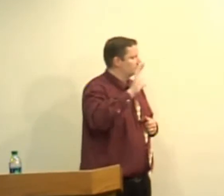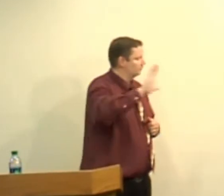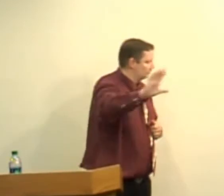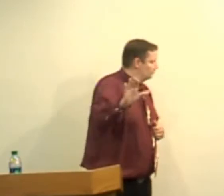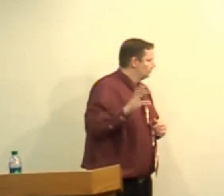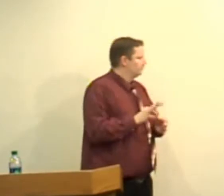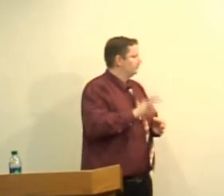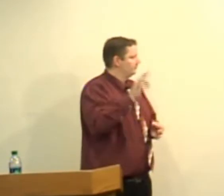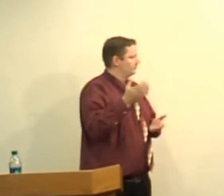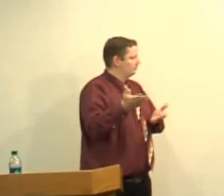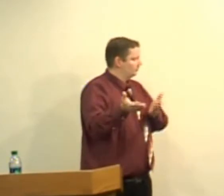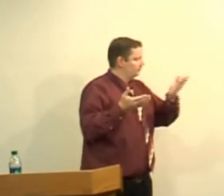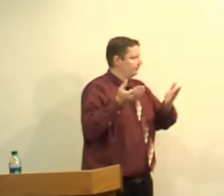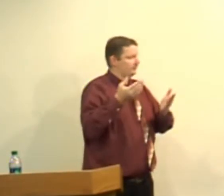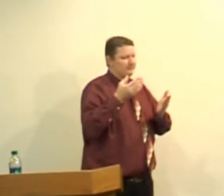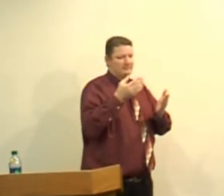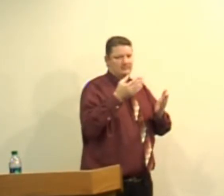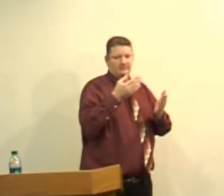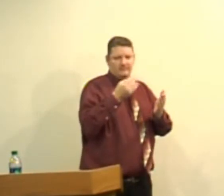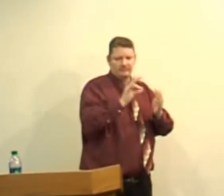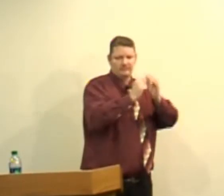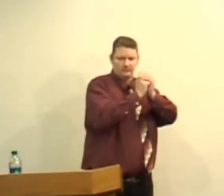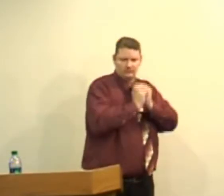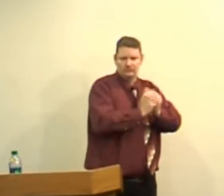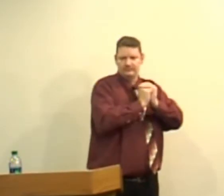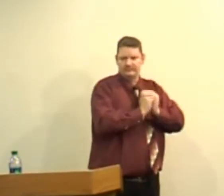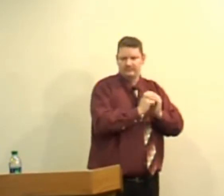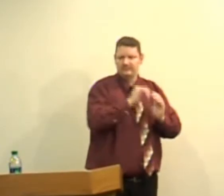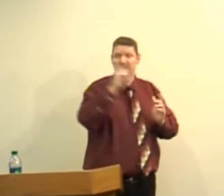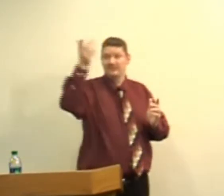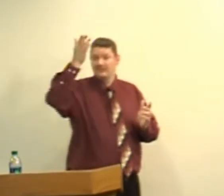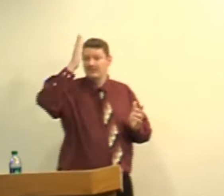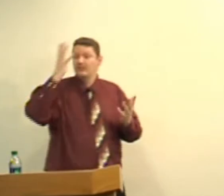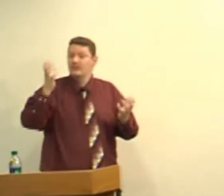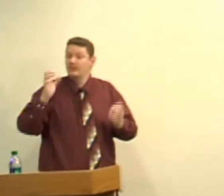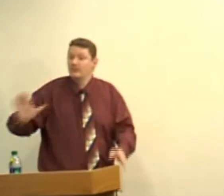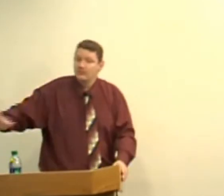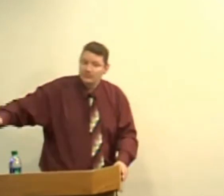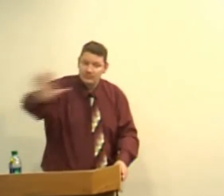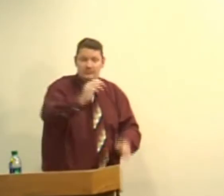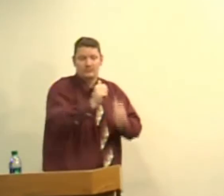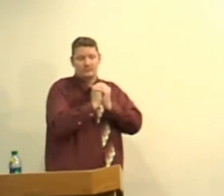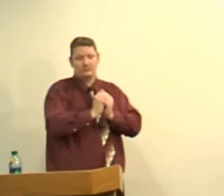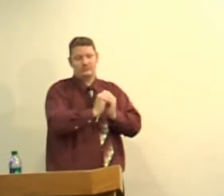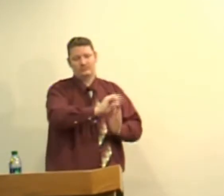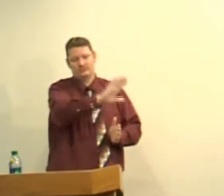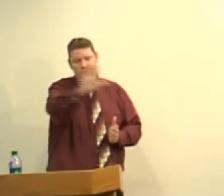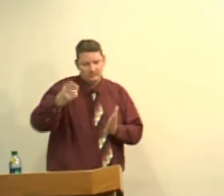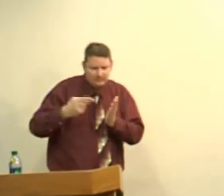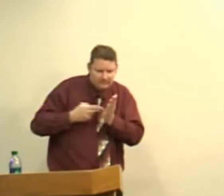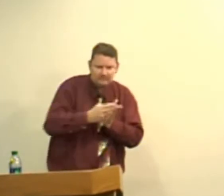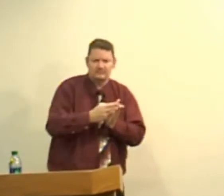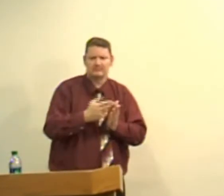Acceptable to God, which is your spiritual service of worship. God wants your worship.